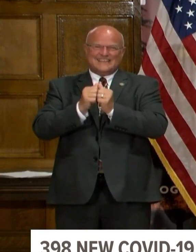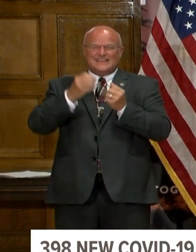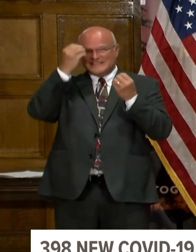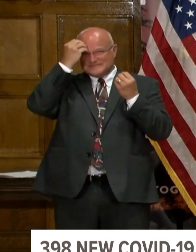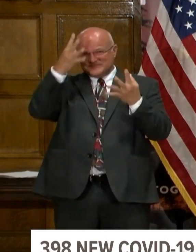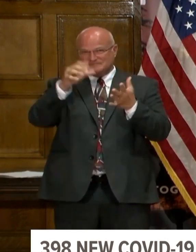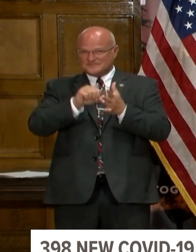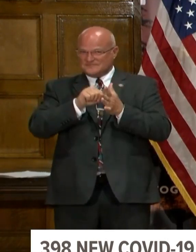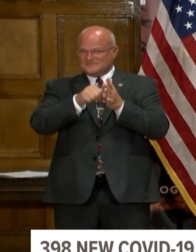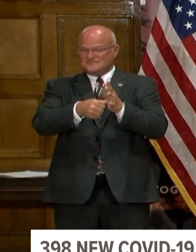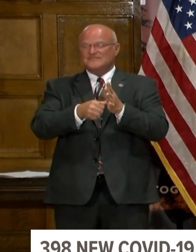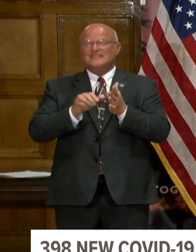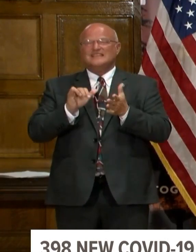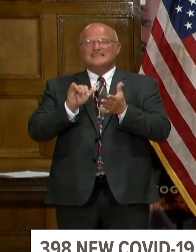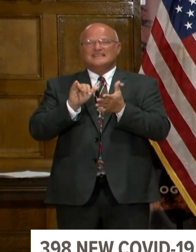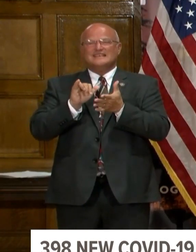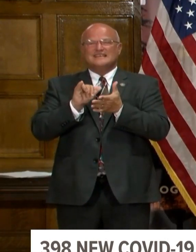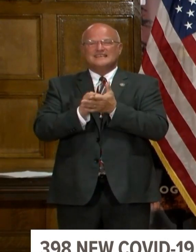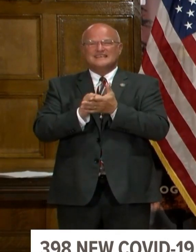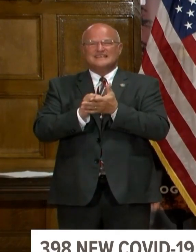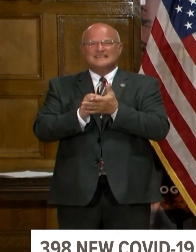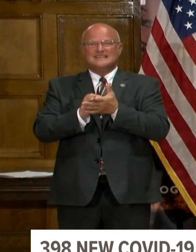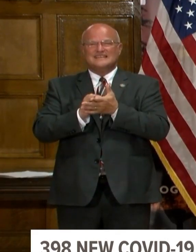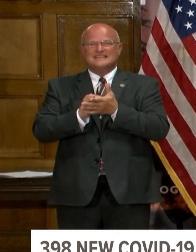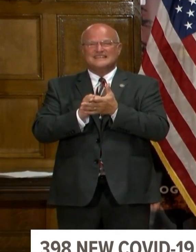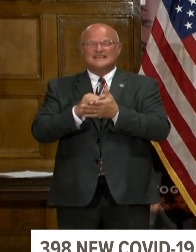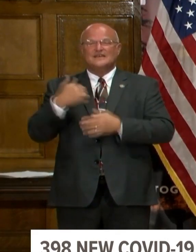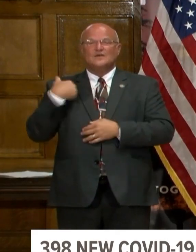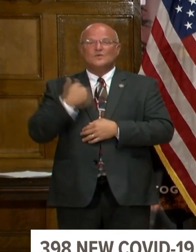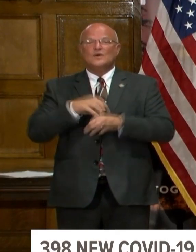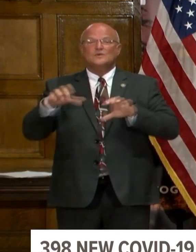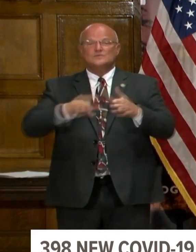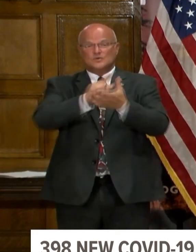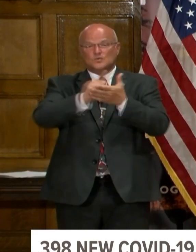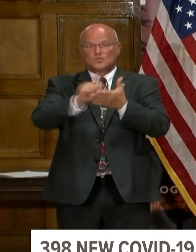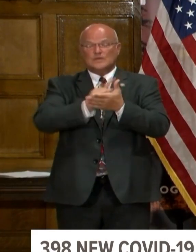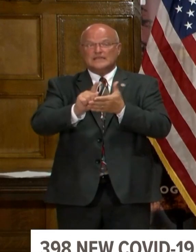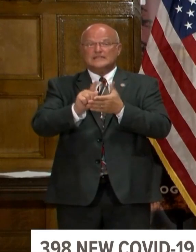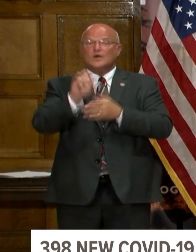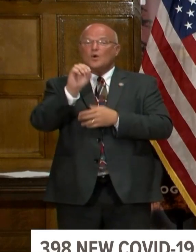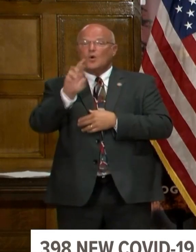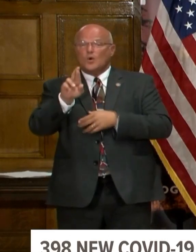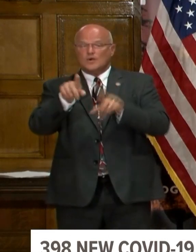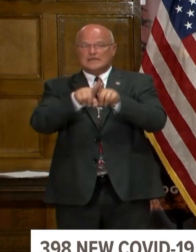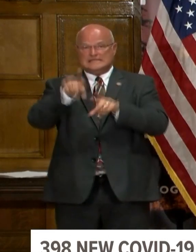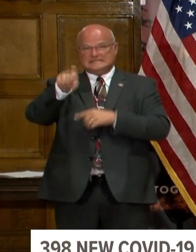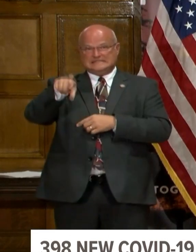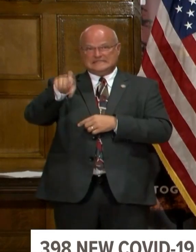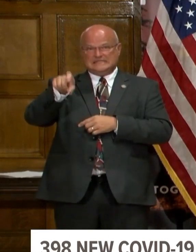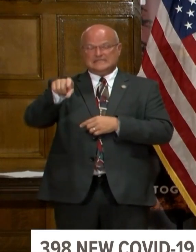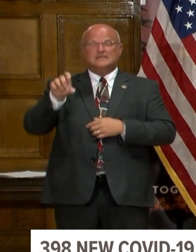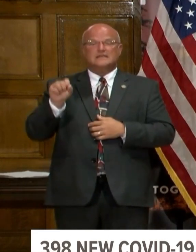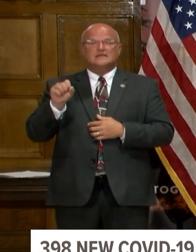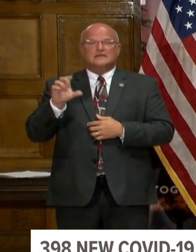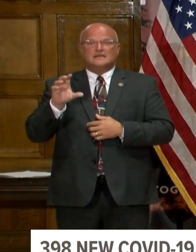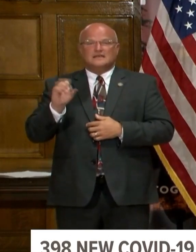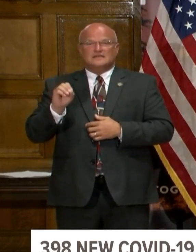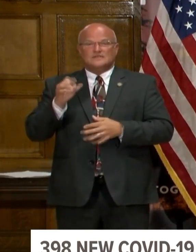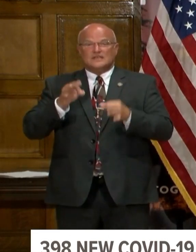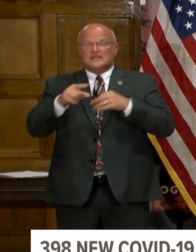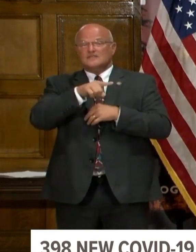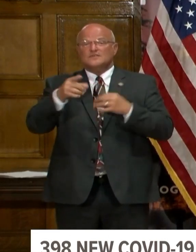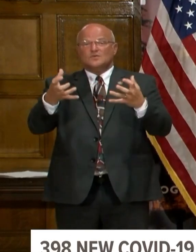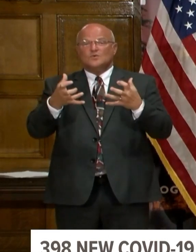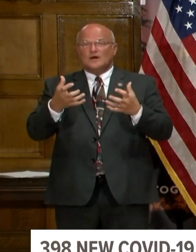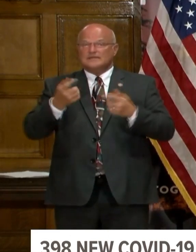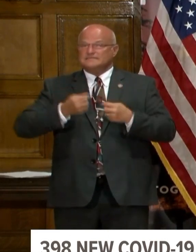let me emphasize that, we will do it weekly or as needed. And so if you want to